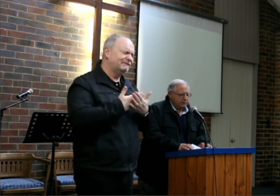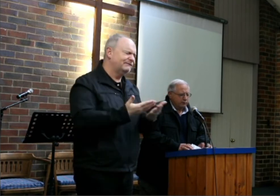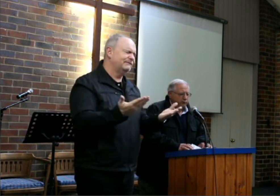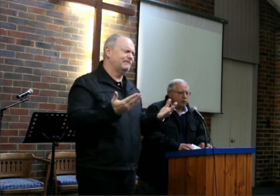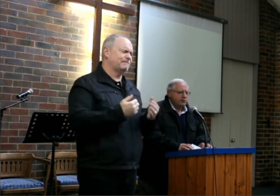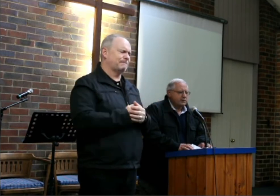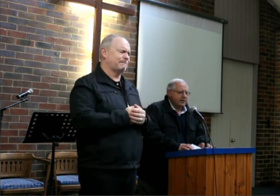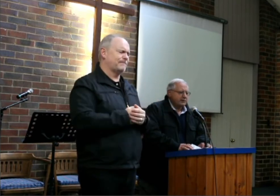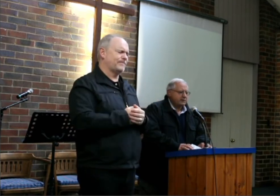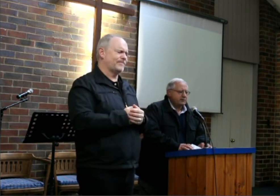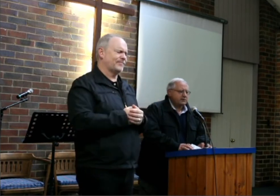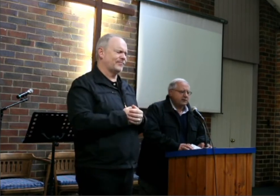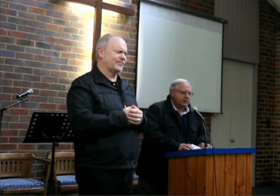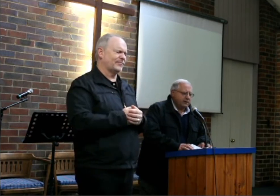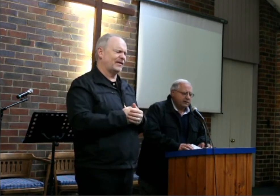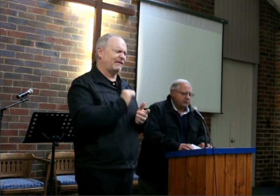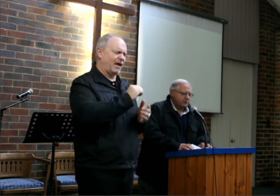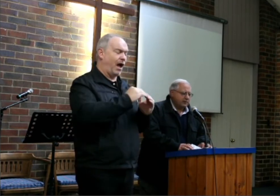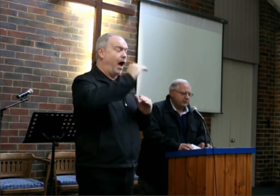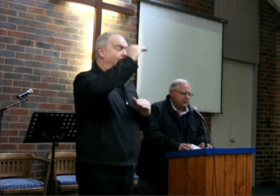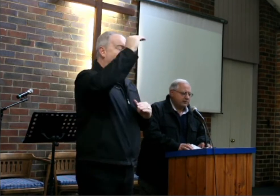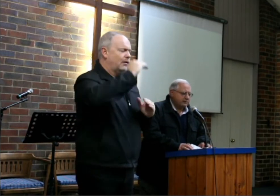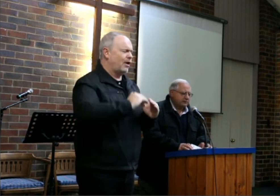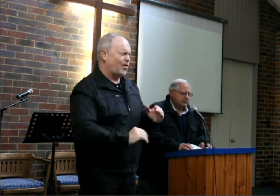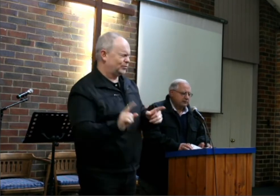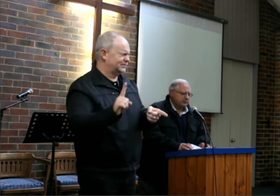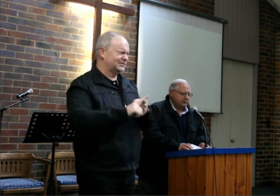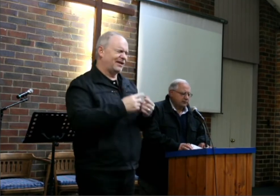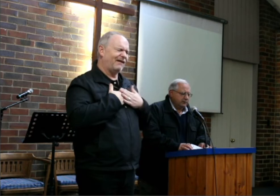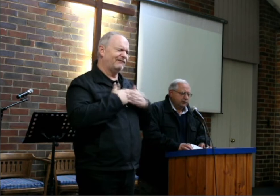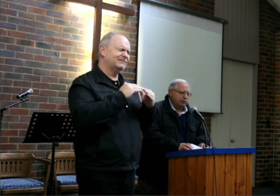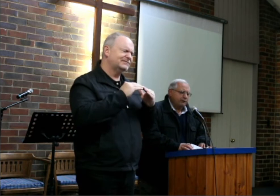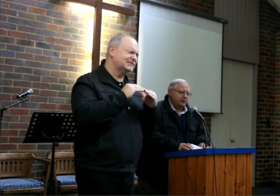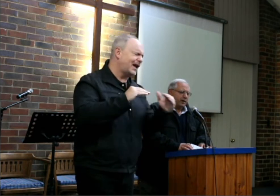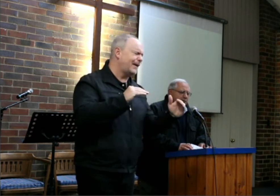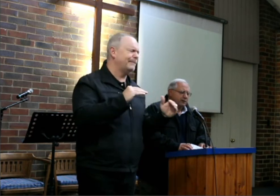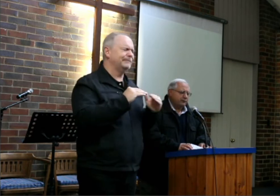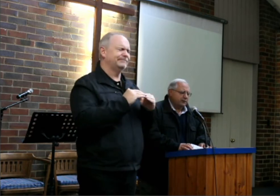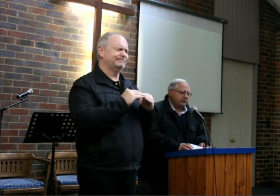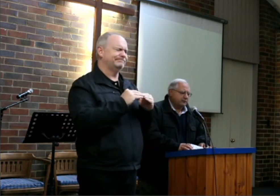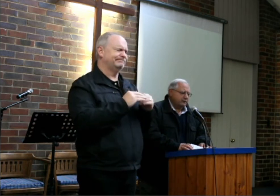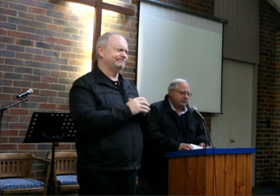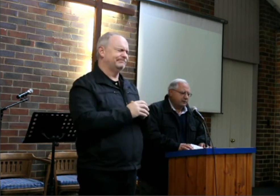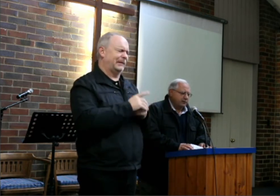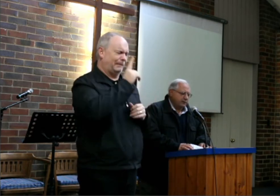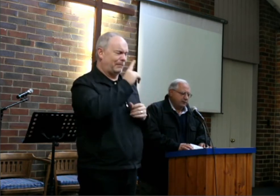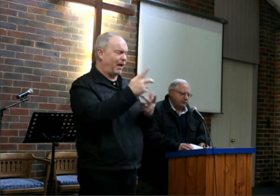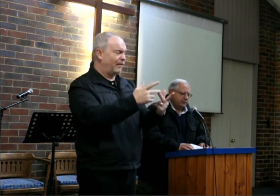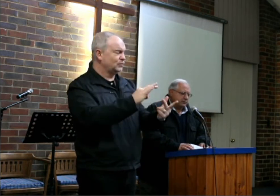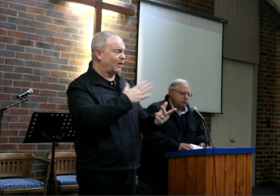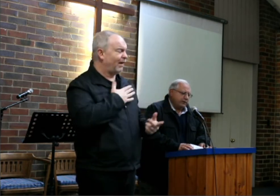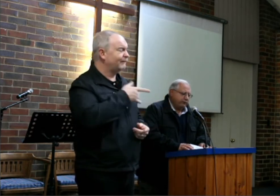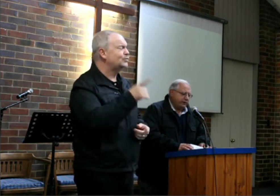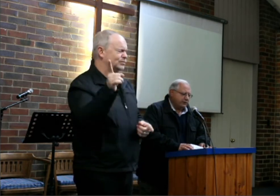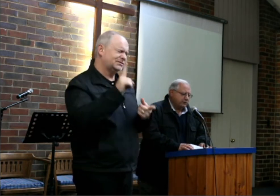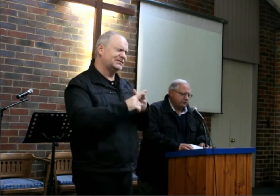and of all status in the society. You loved the unlovely. But